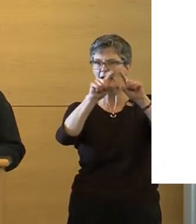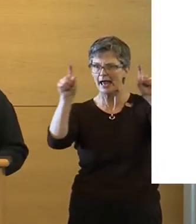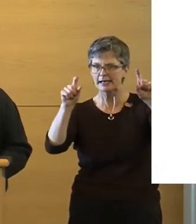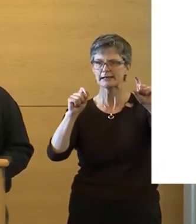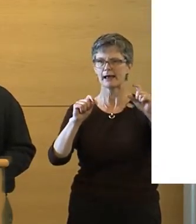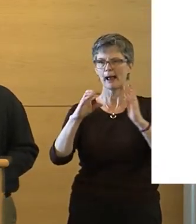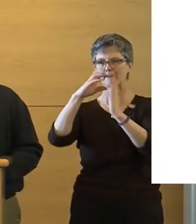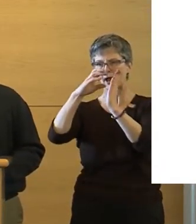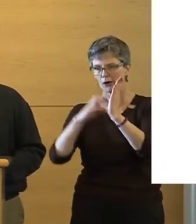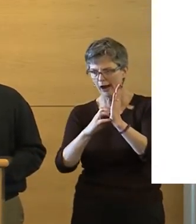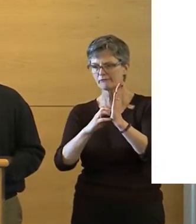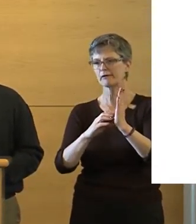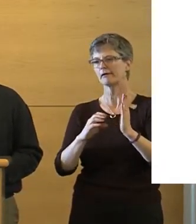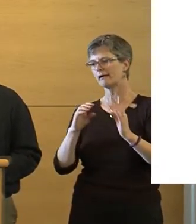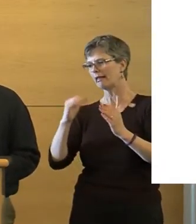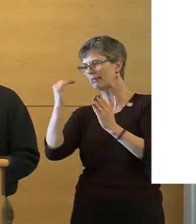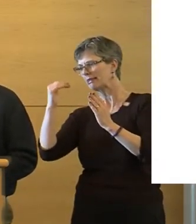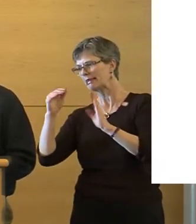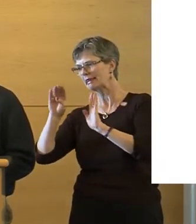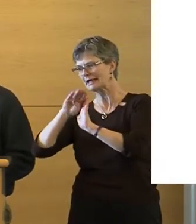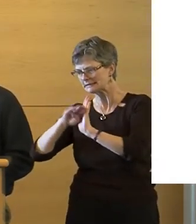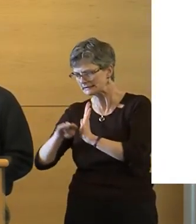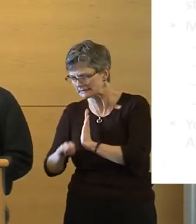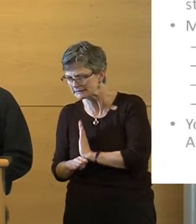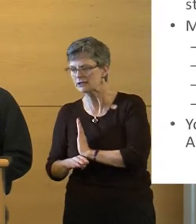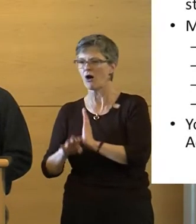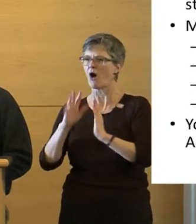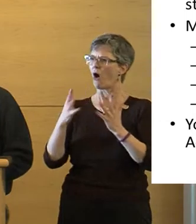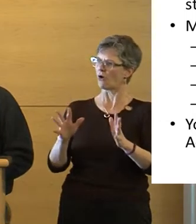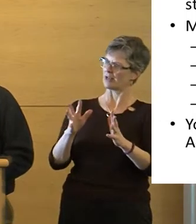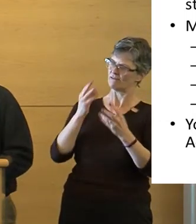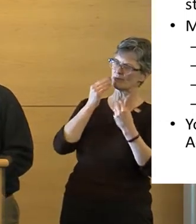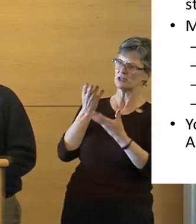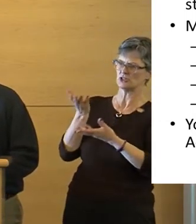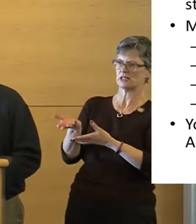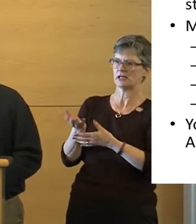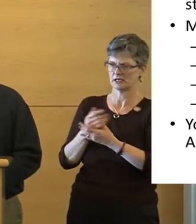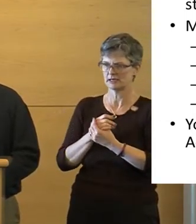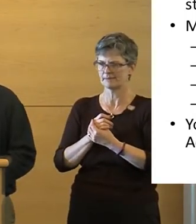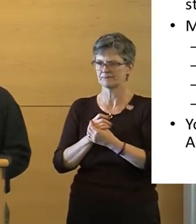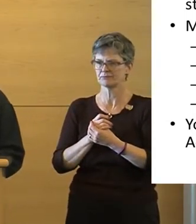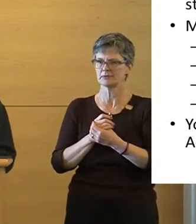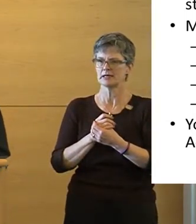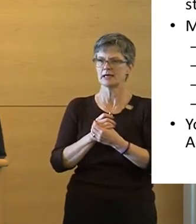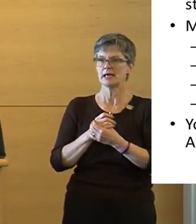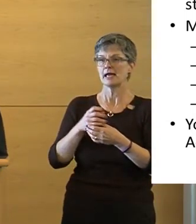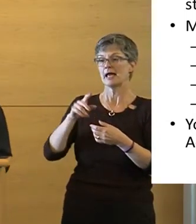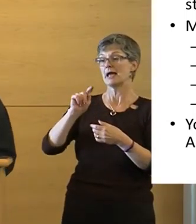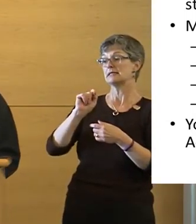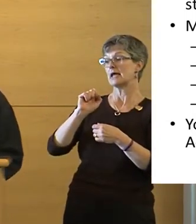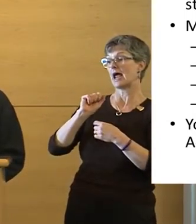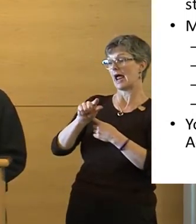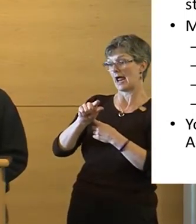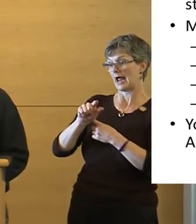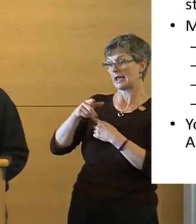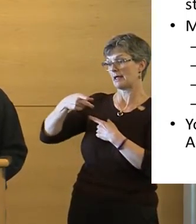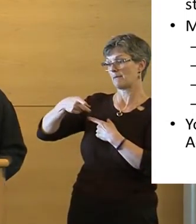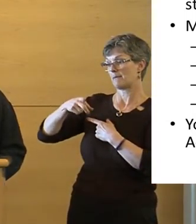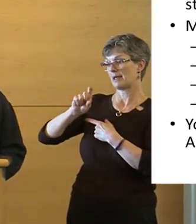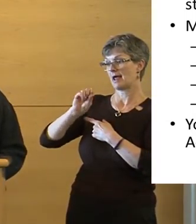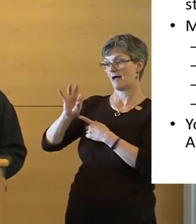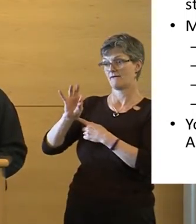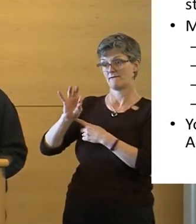of PDF. There is a type called tagged PDF that has this underlying tags mechanism that allows you to